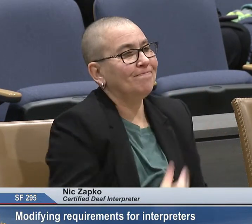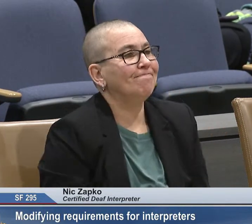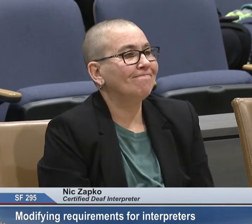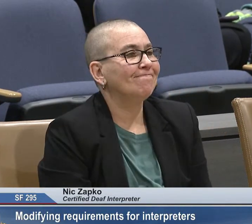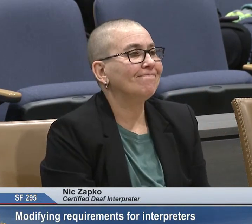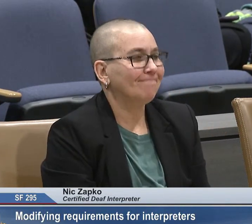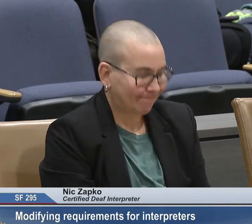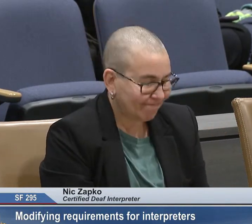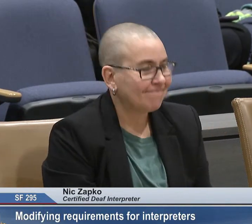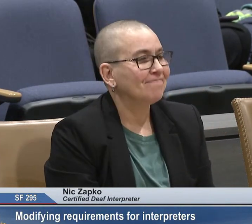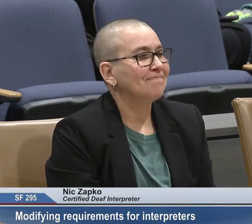Thank you.